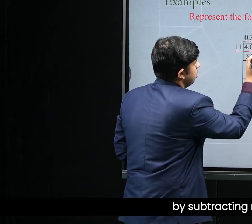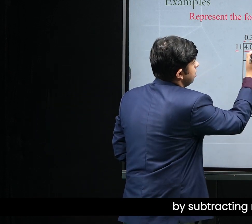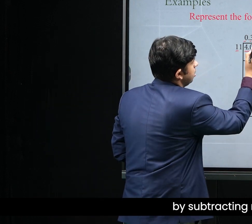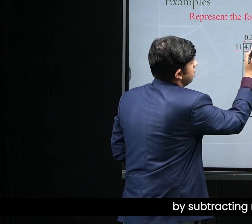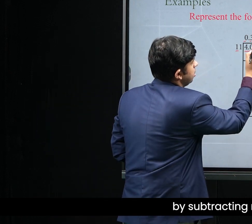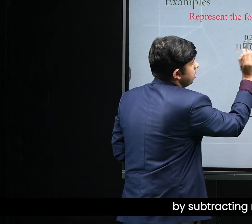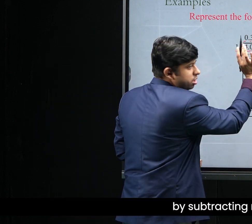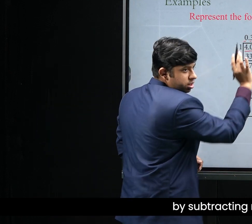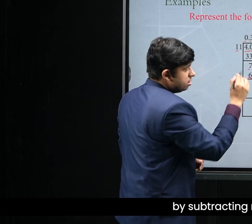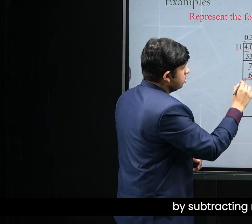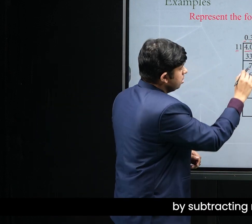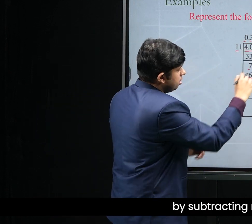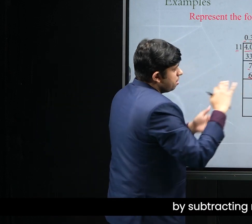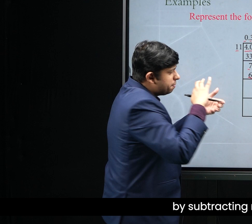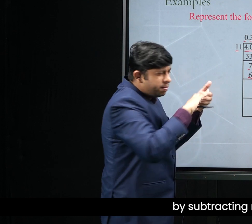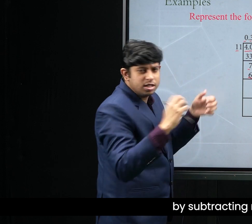the remainder is 4.